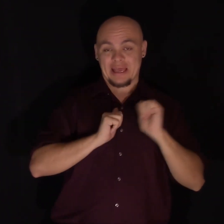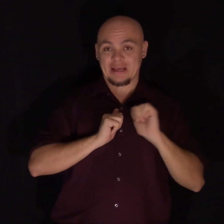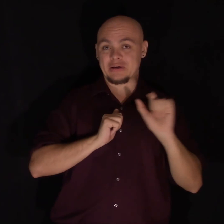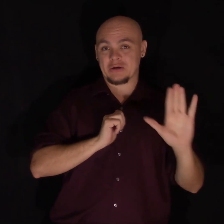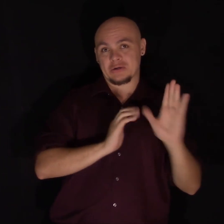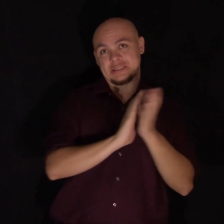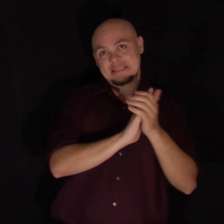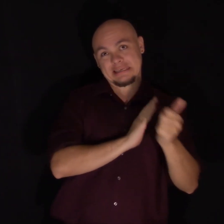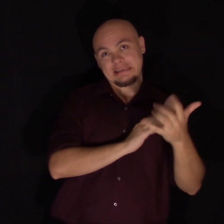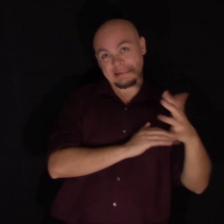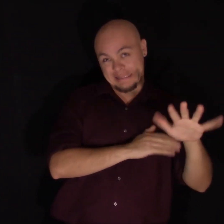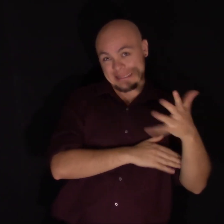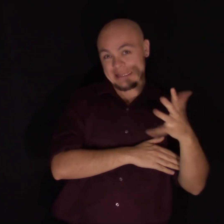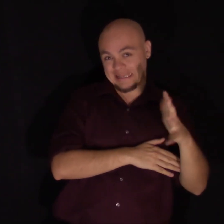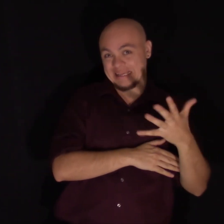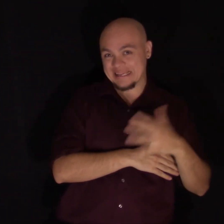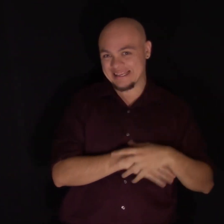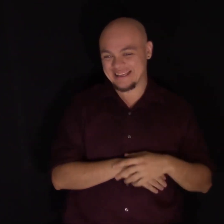yet.